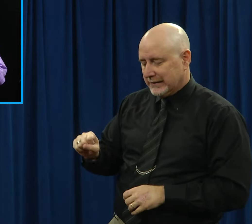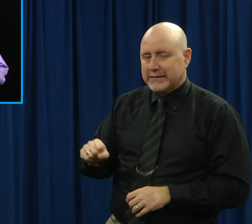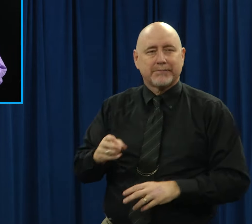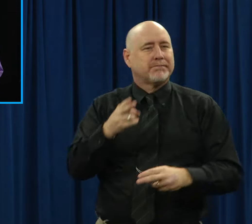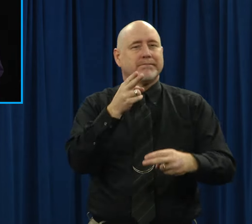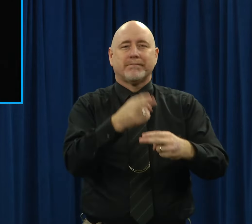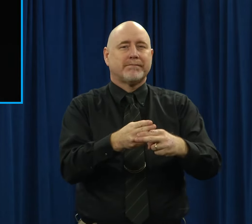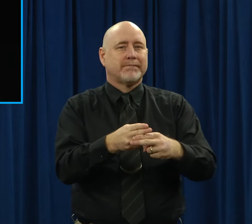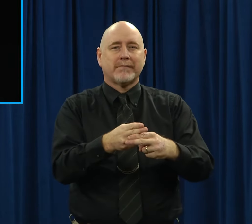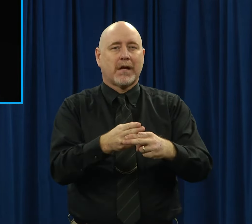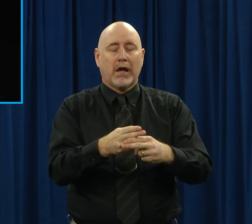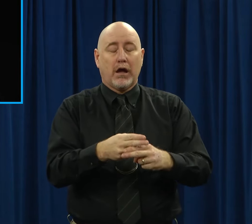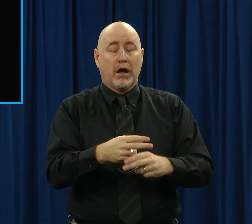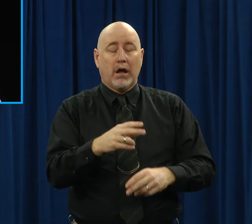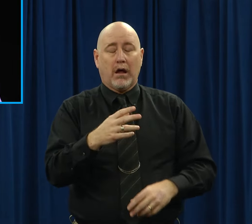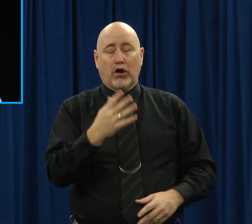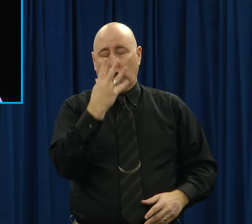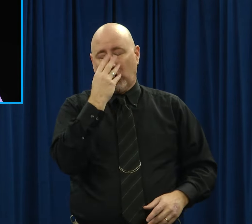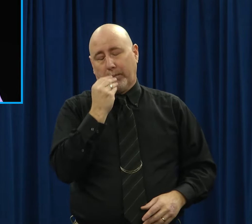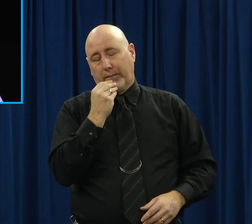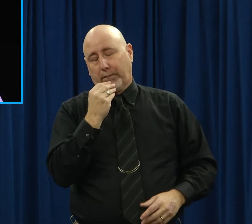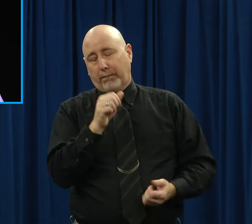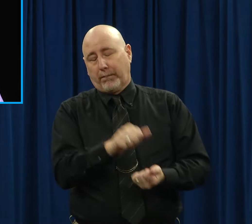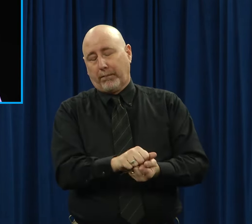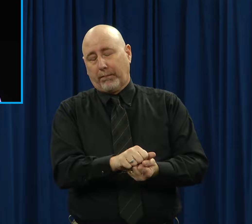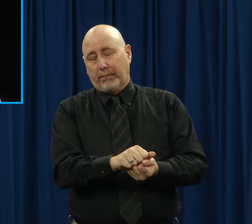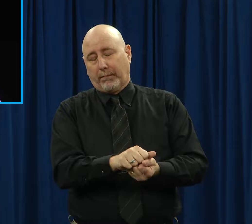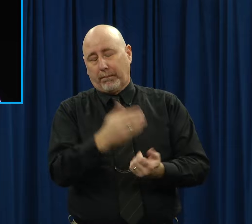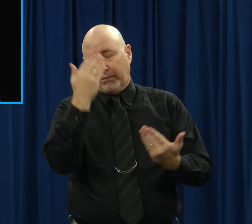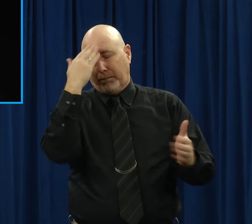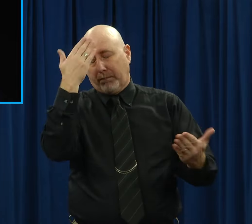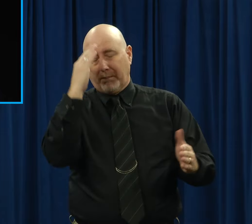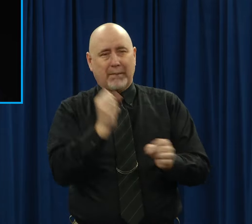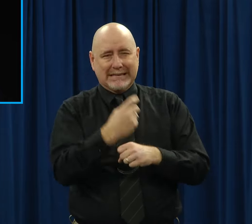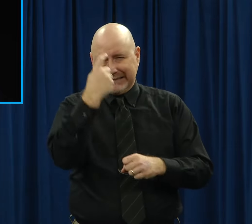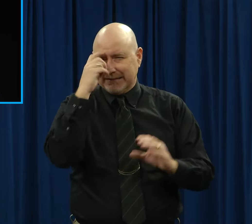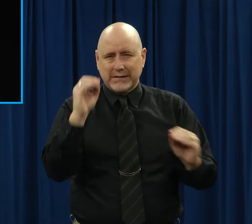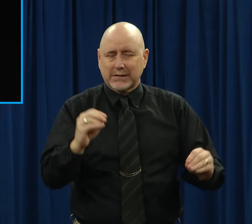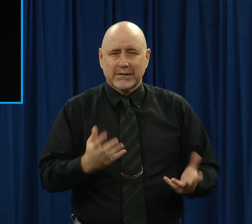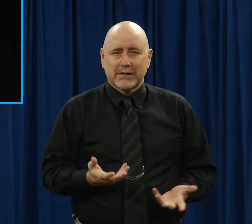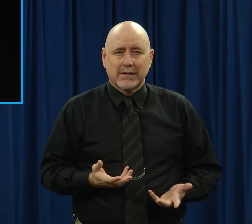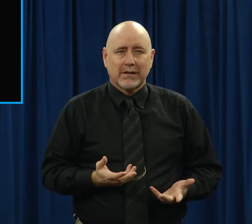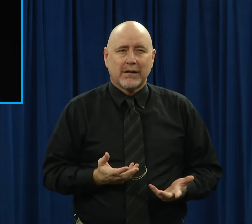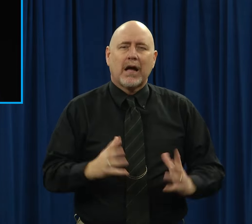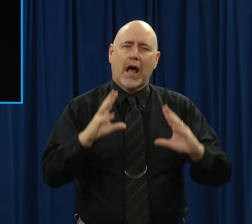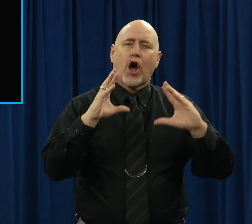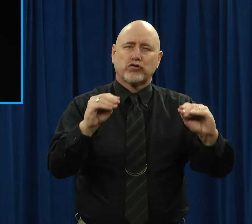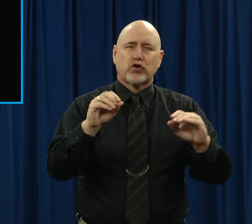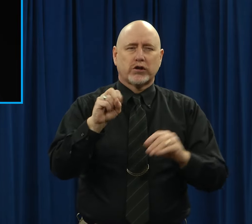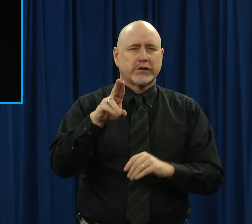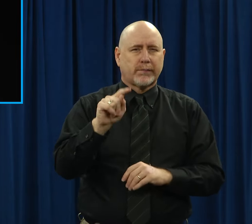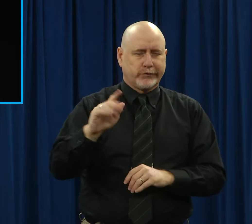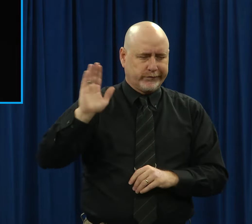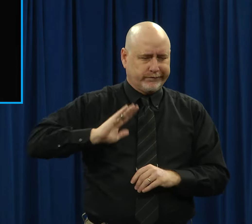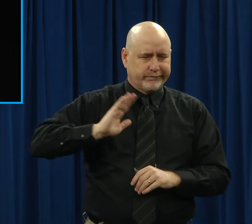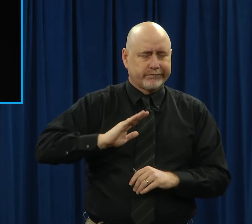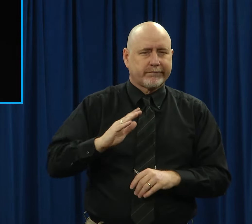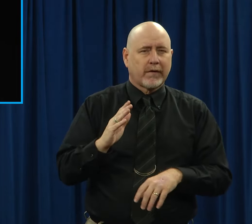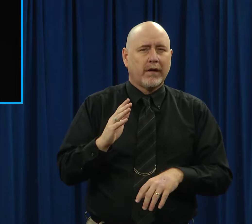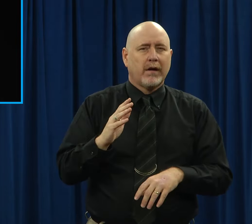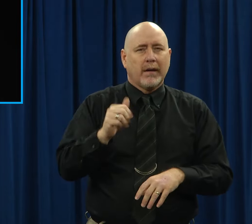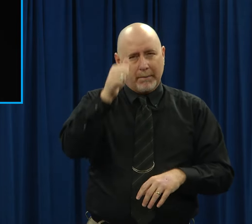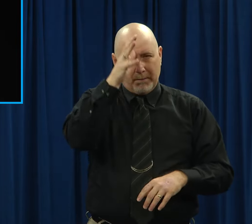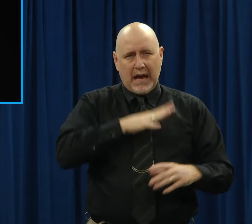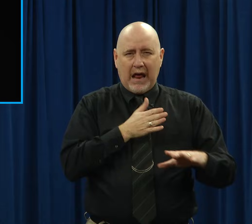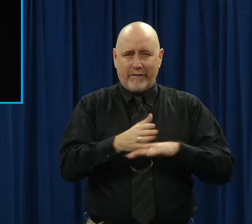don't believe that refers to them slipping into a state of unconsciousness. That doesn't make any sense to me. You know, I taught on this subject on